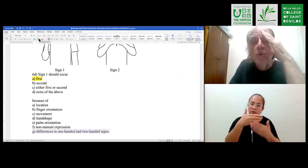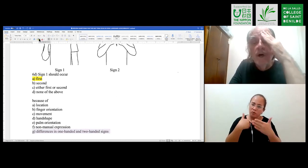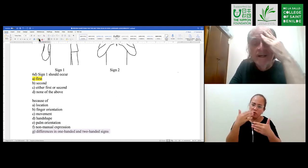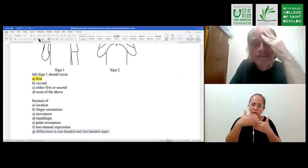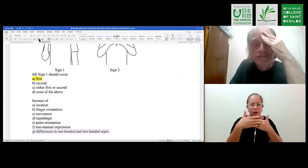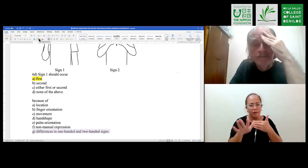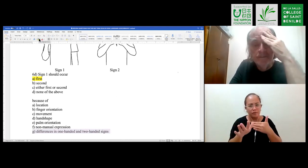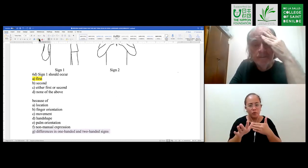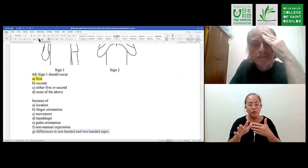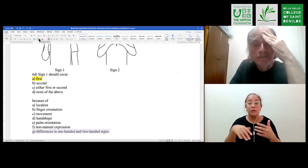why.